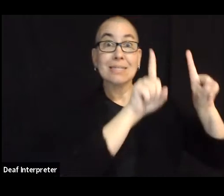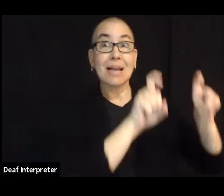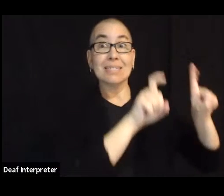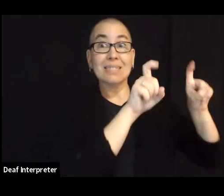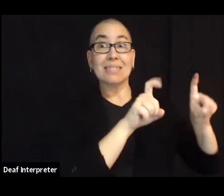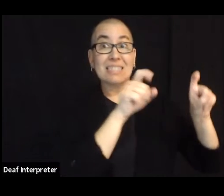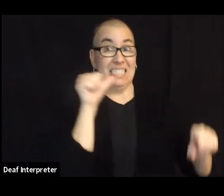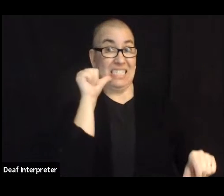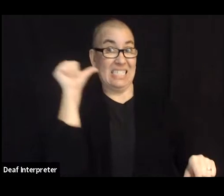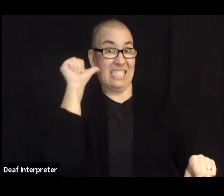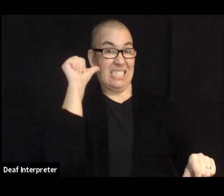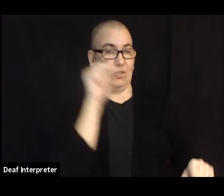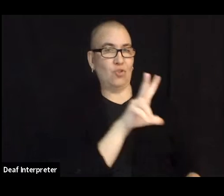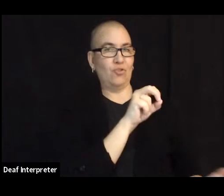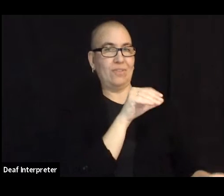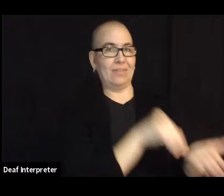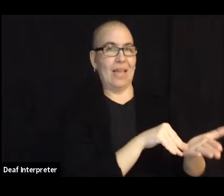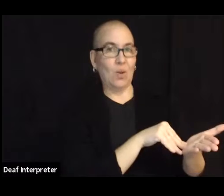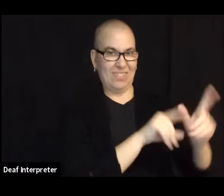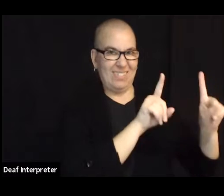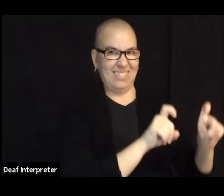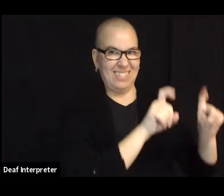new total of